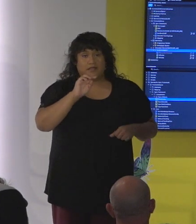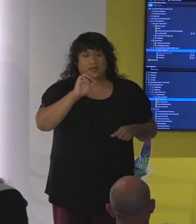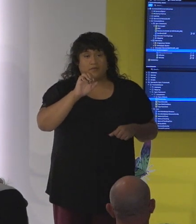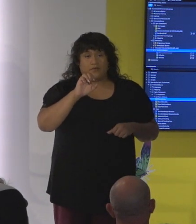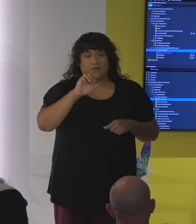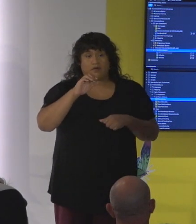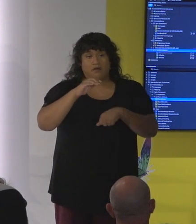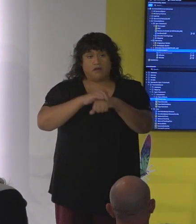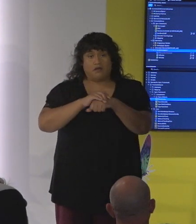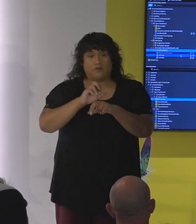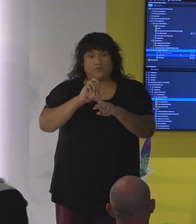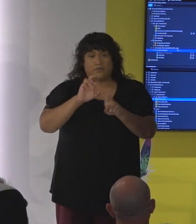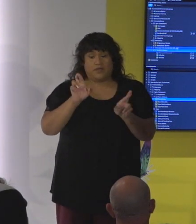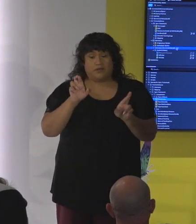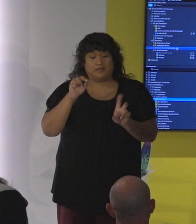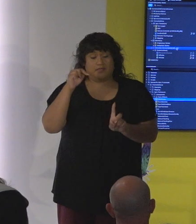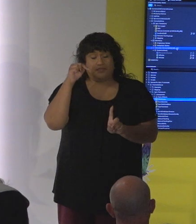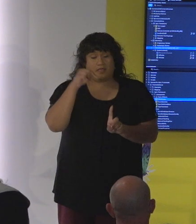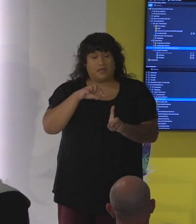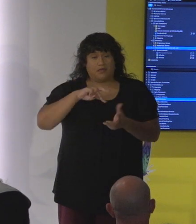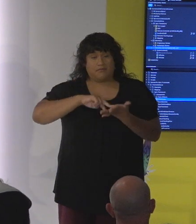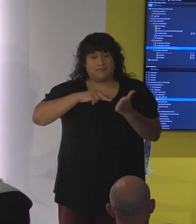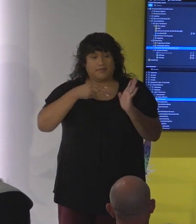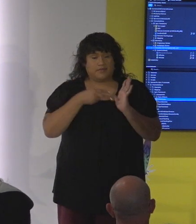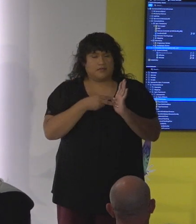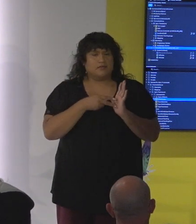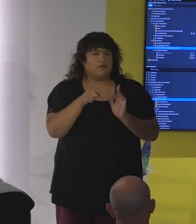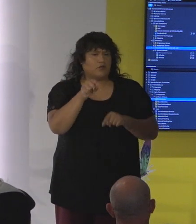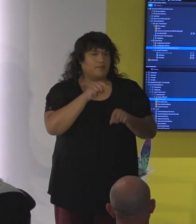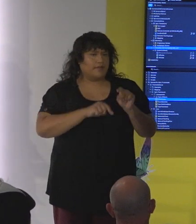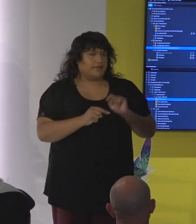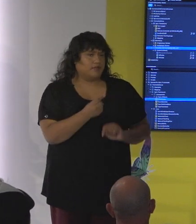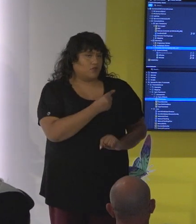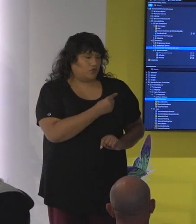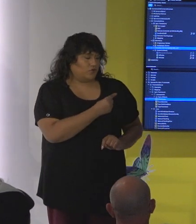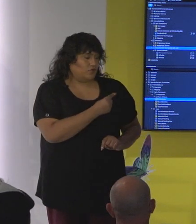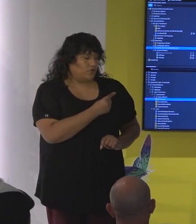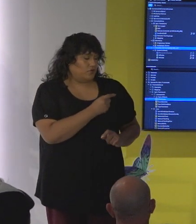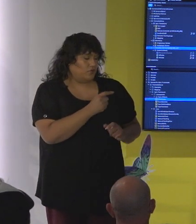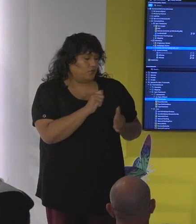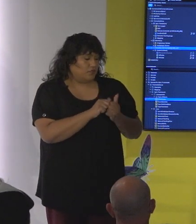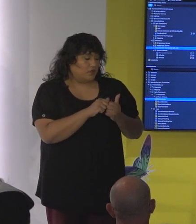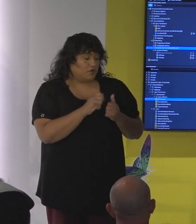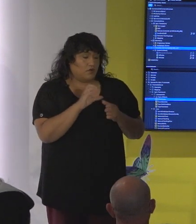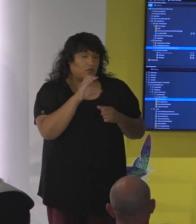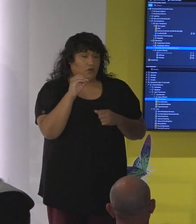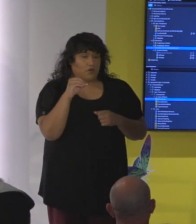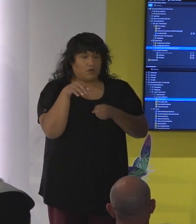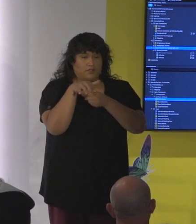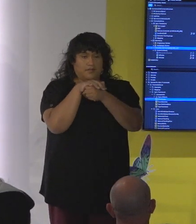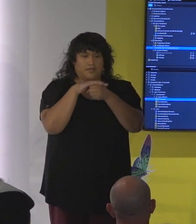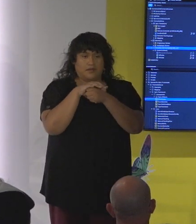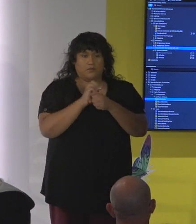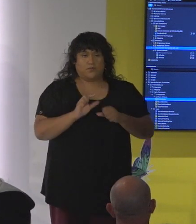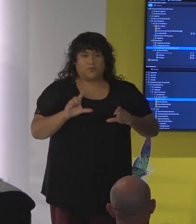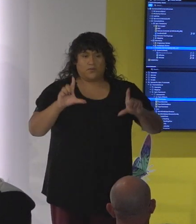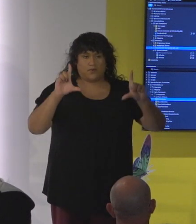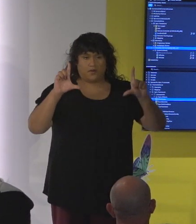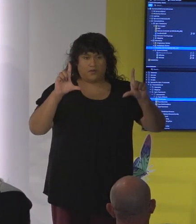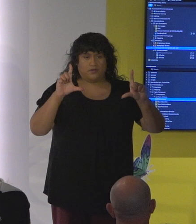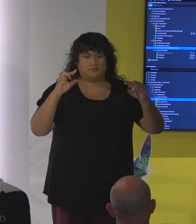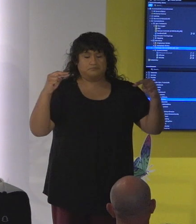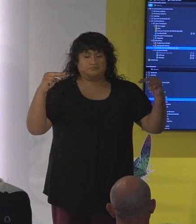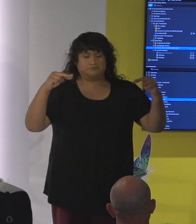on ready is, I think we go back here to our co-located worlds. This is just a simple script that will